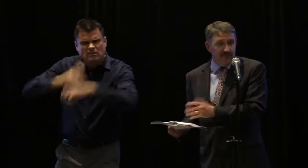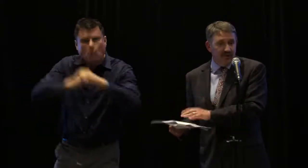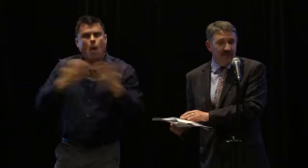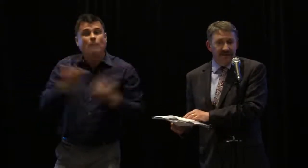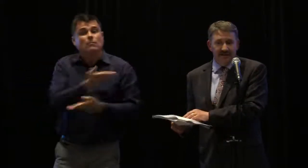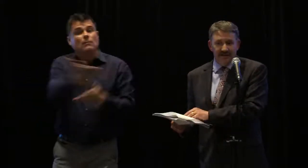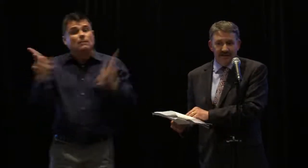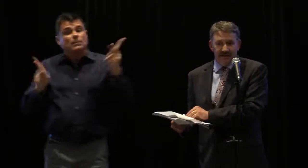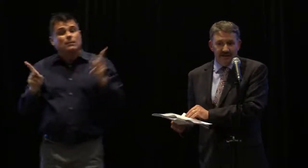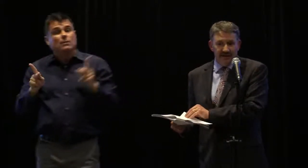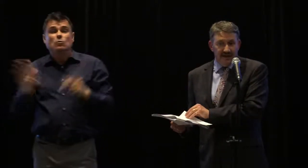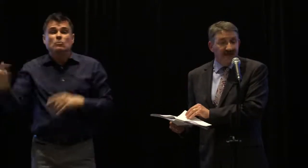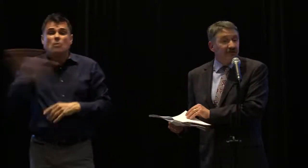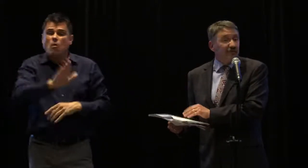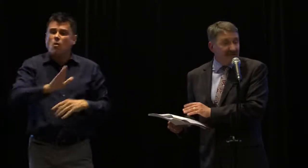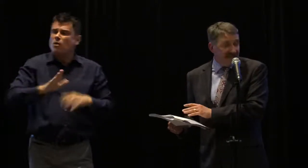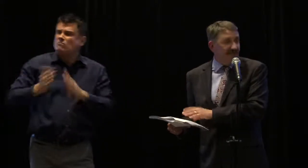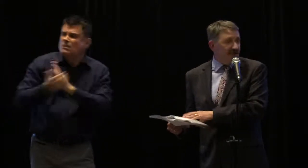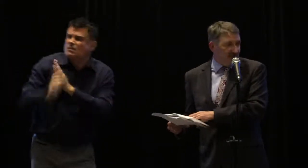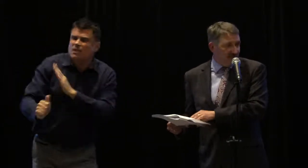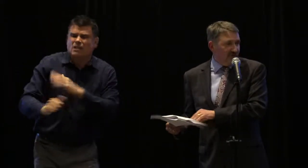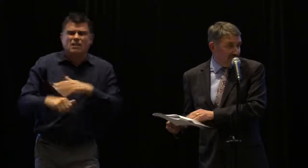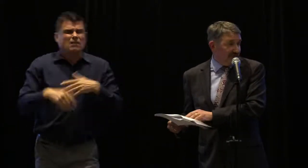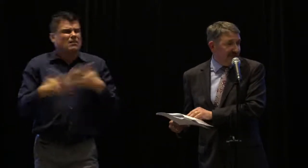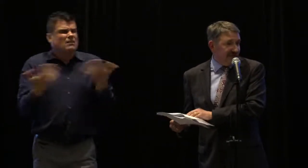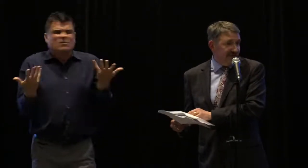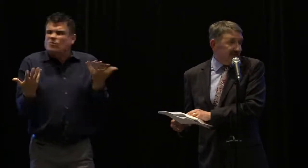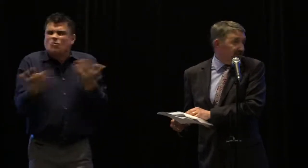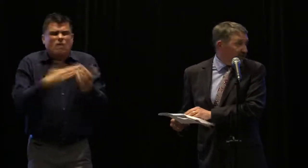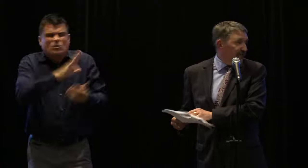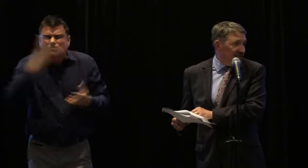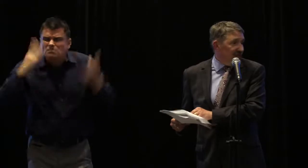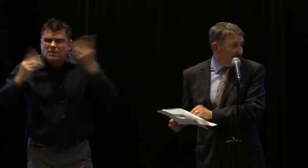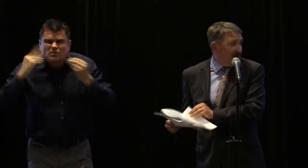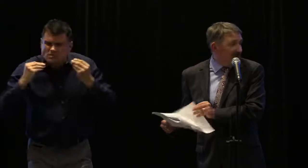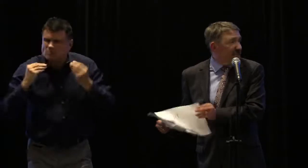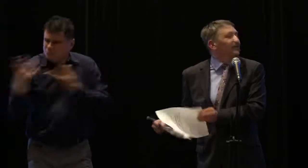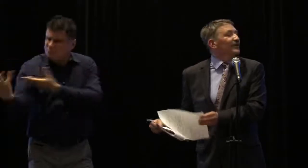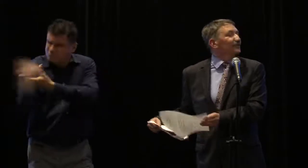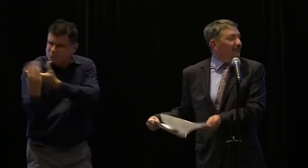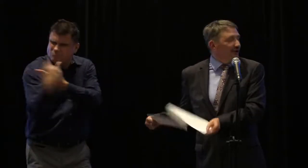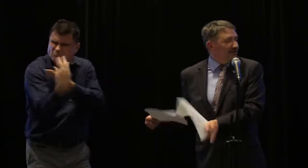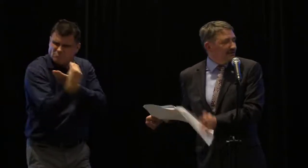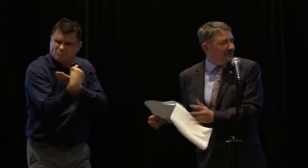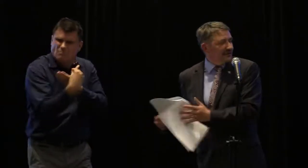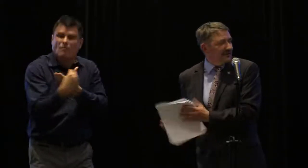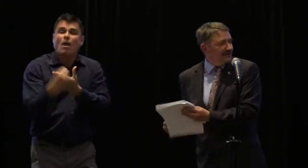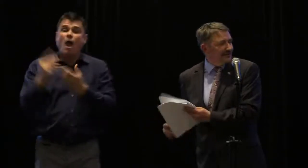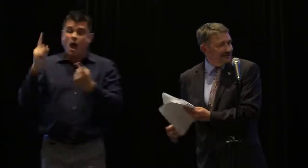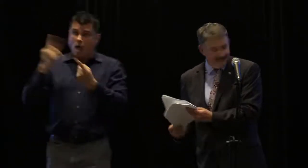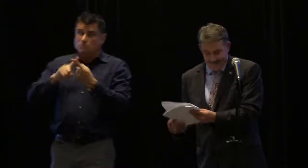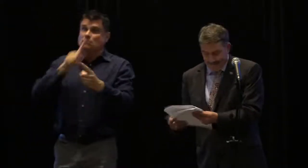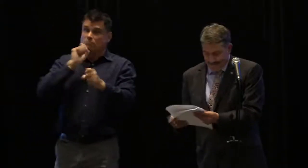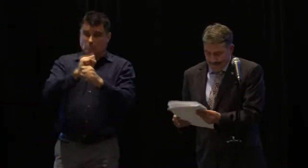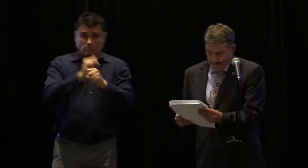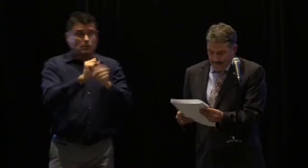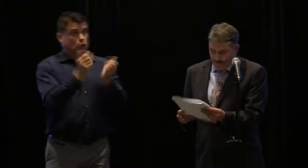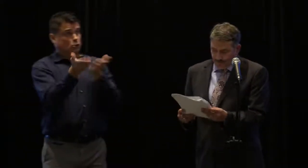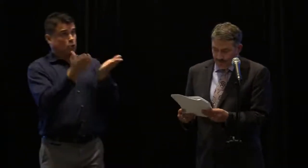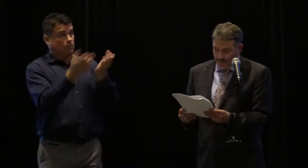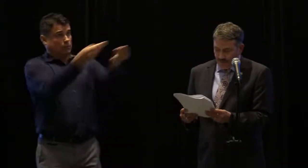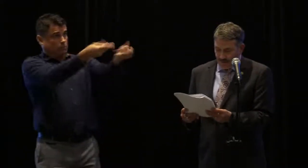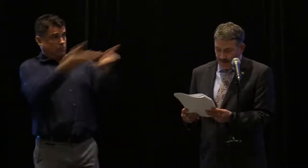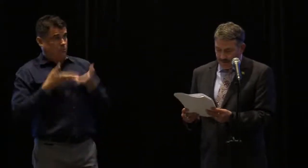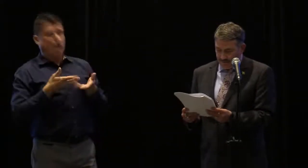get employment, and to receive the services that they deserve in the province. Well, there's Forrest.